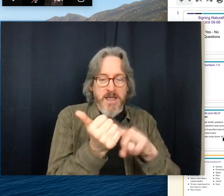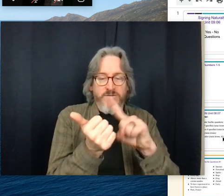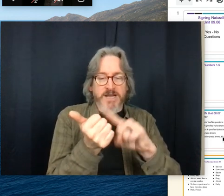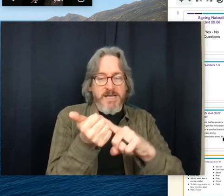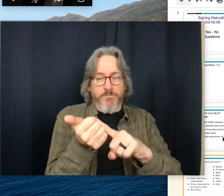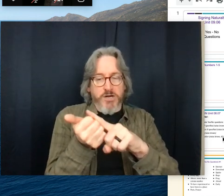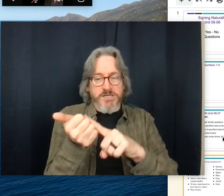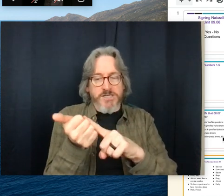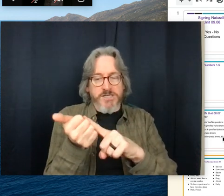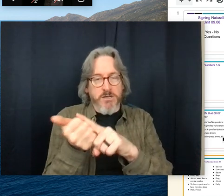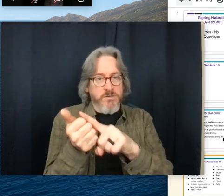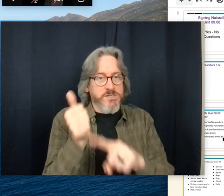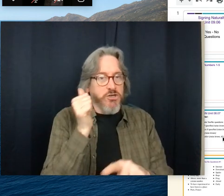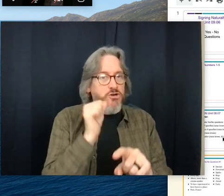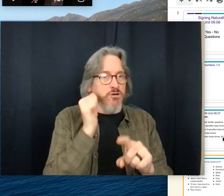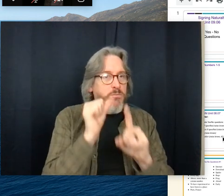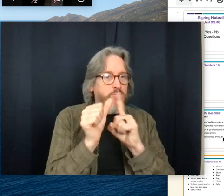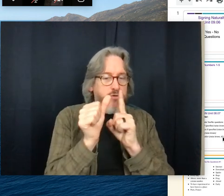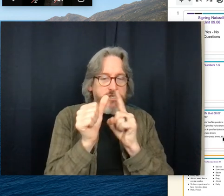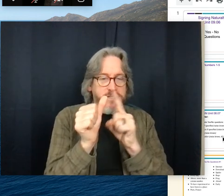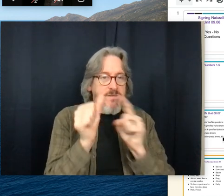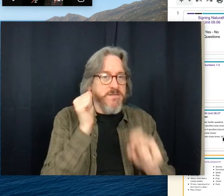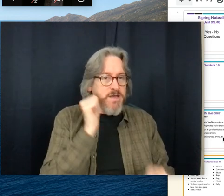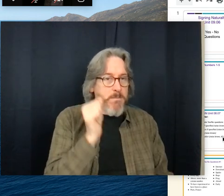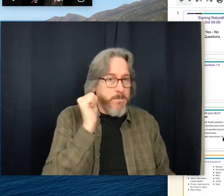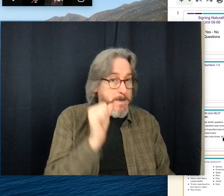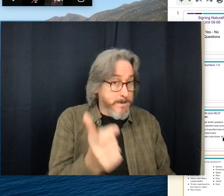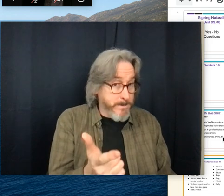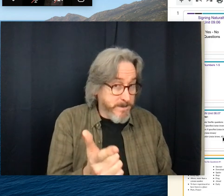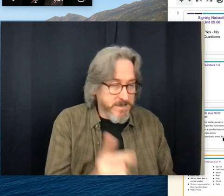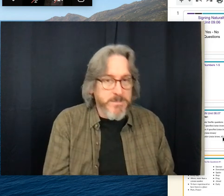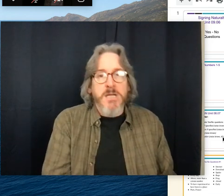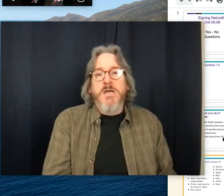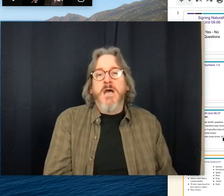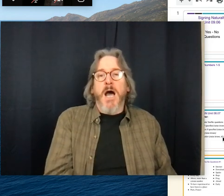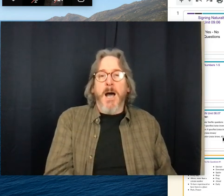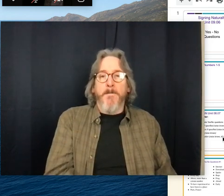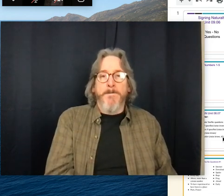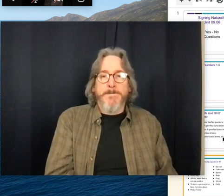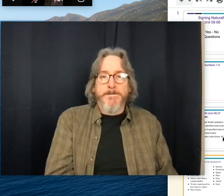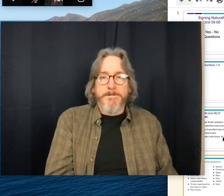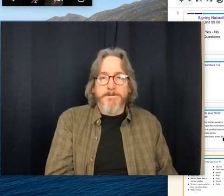But every day it brushes the knuckles. Girl brushes the thumb.